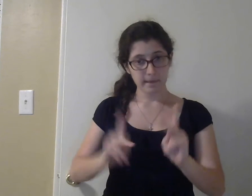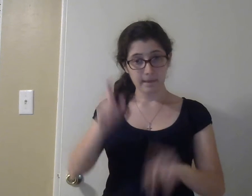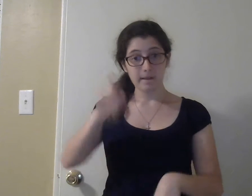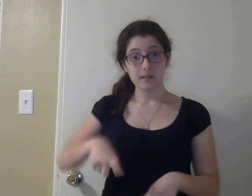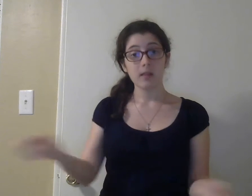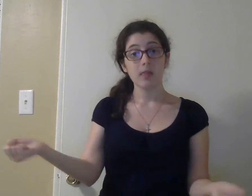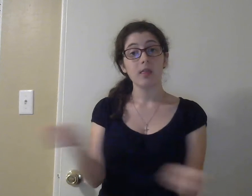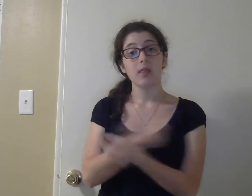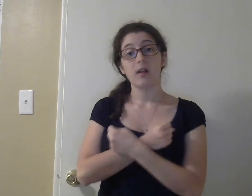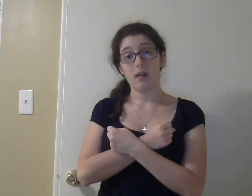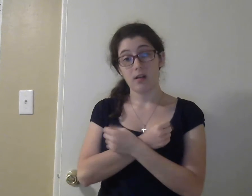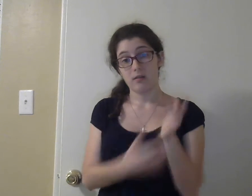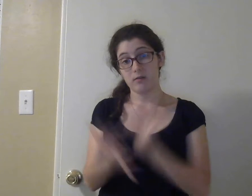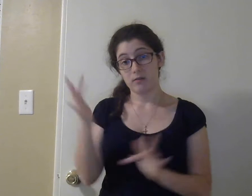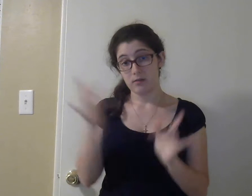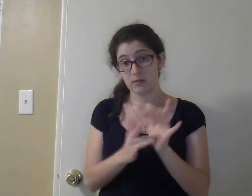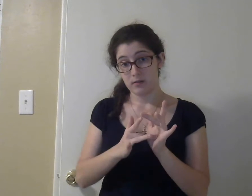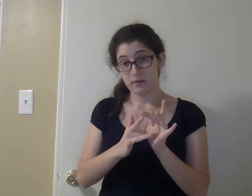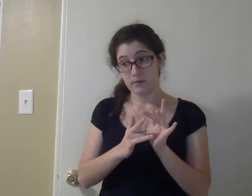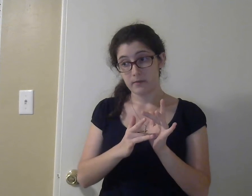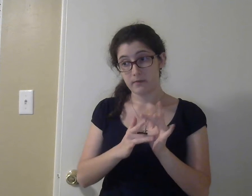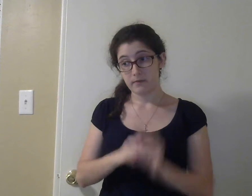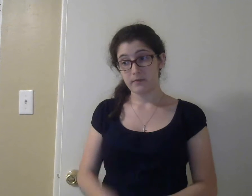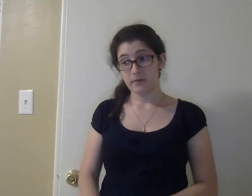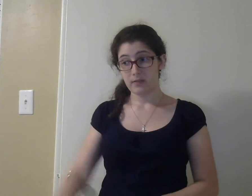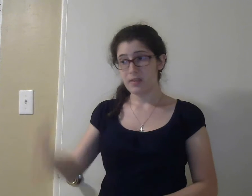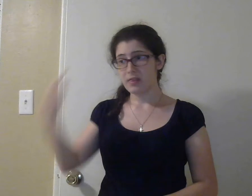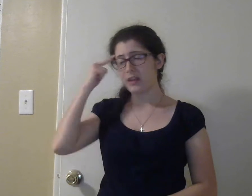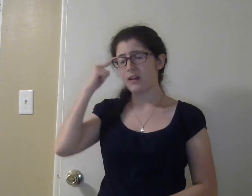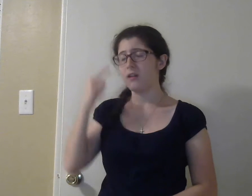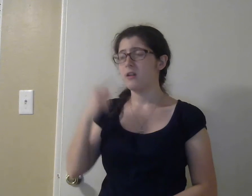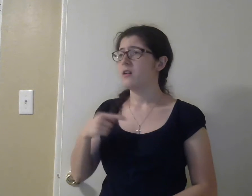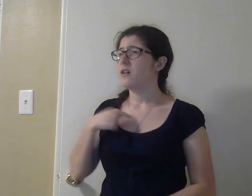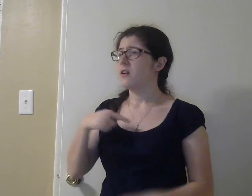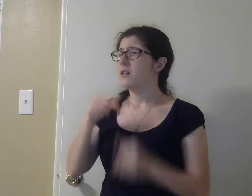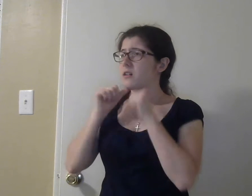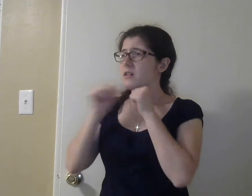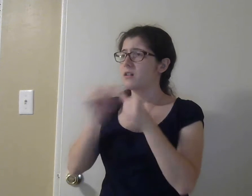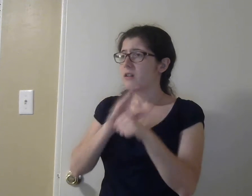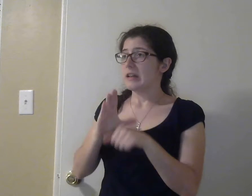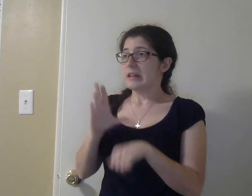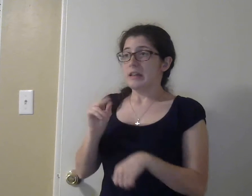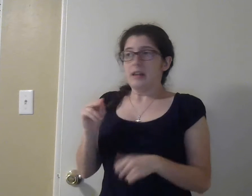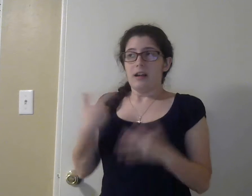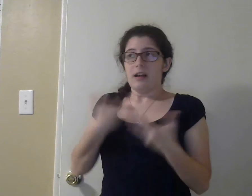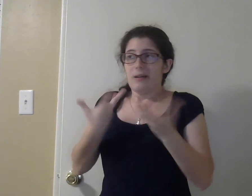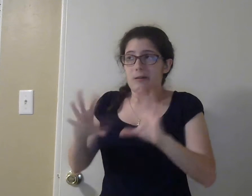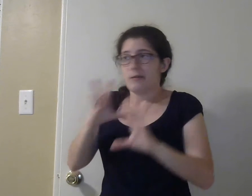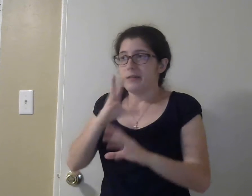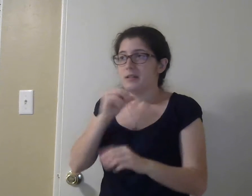him is more fearful than death. Of course, saying that is one